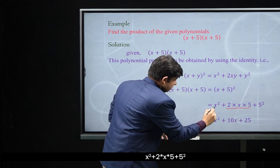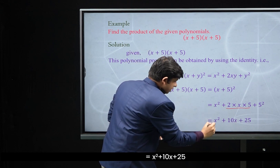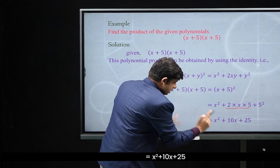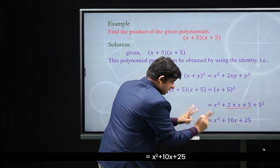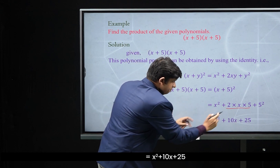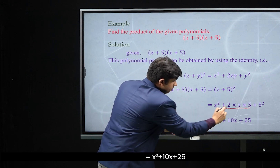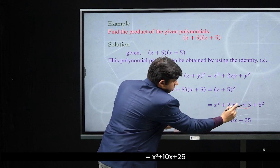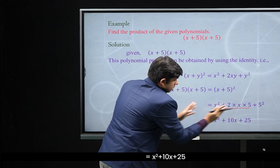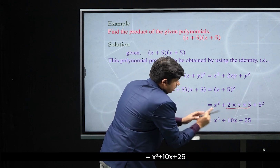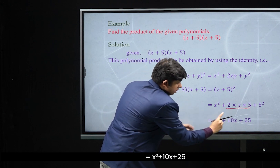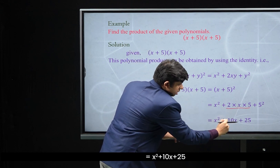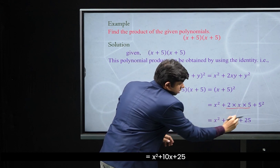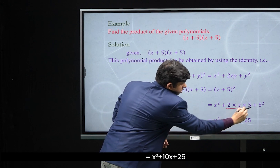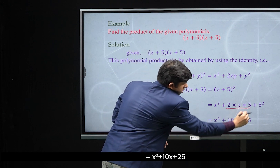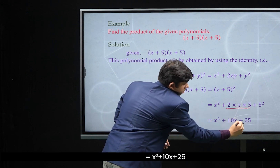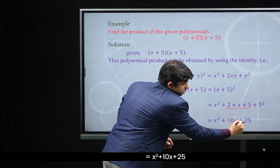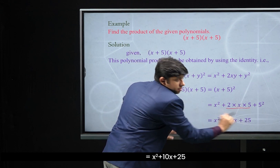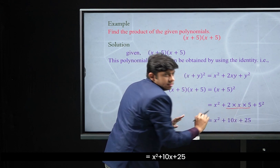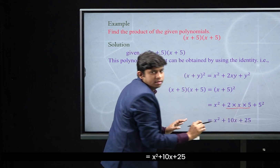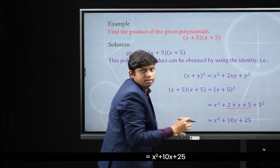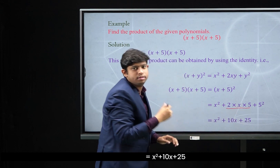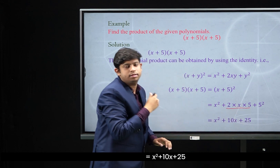Which is equal to x square plus 10x plus 25.